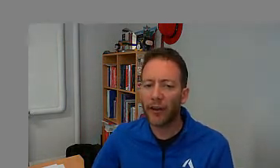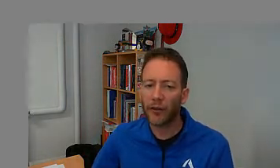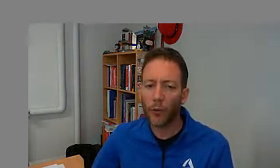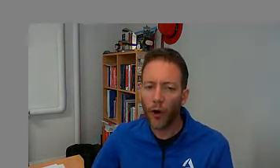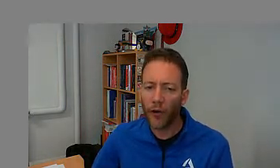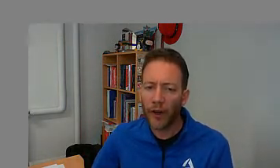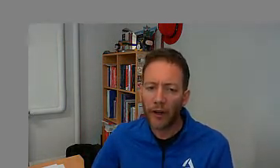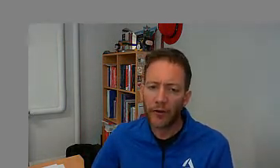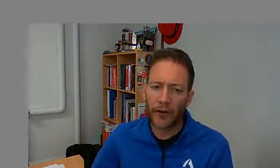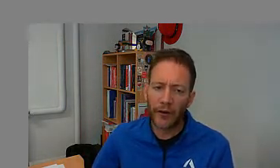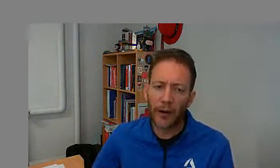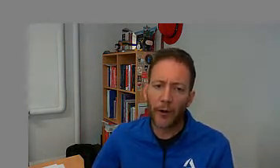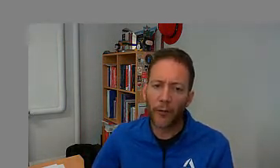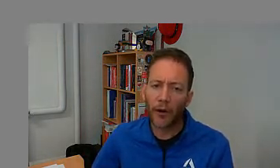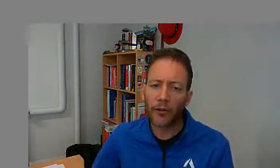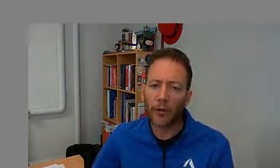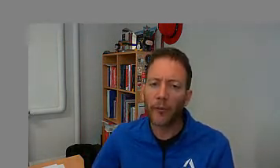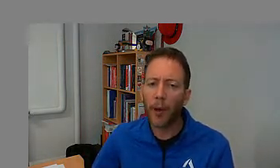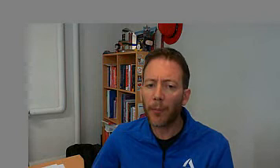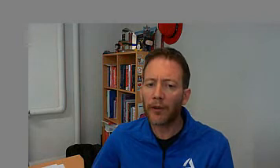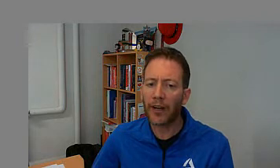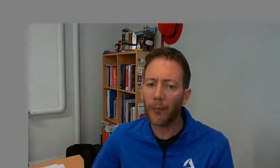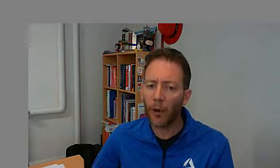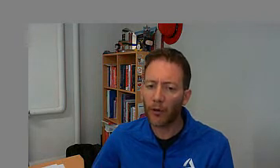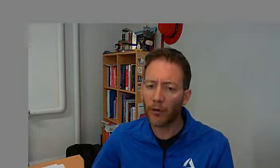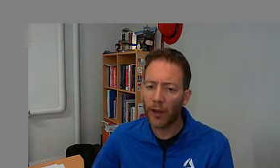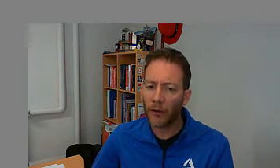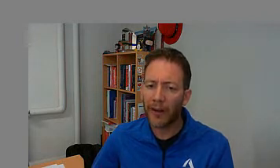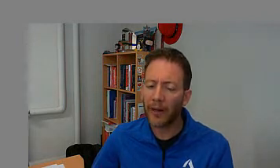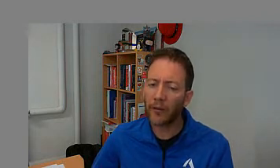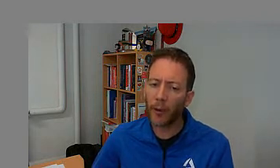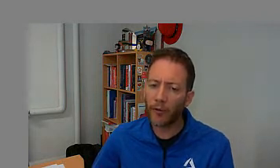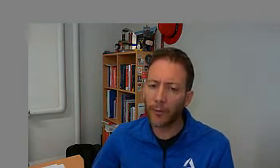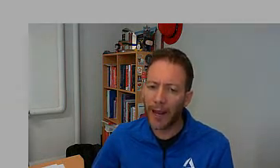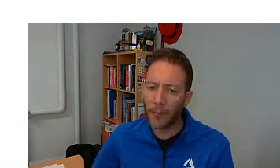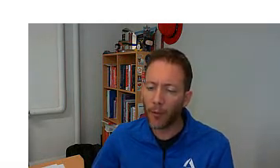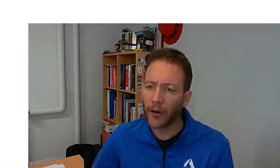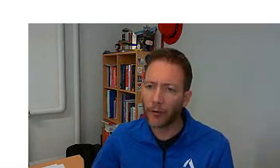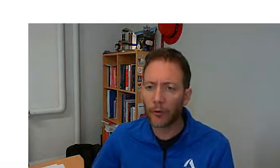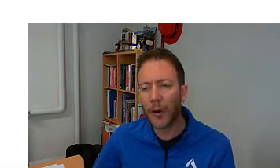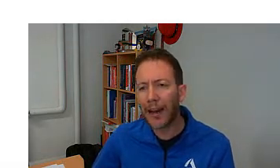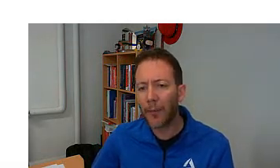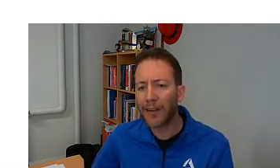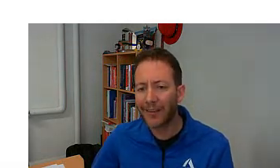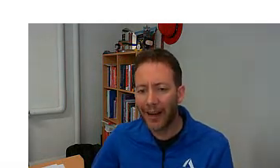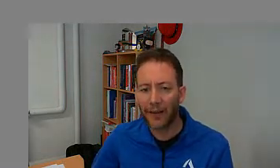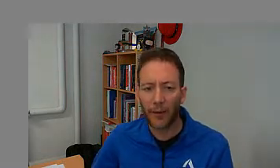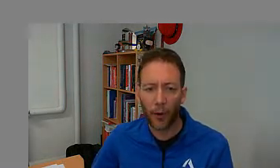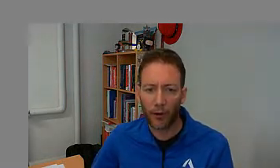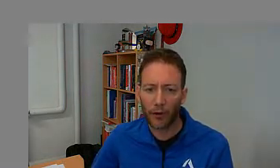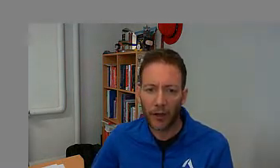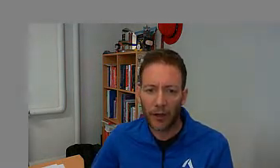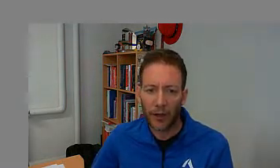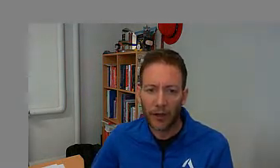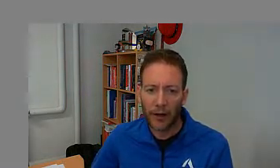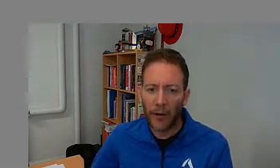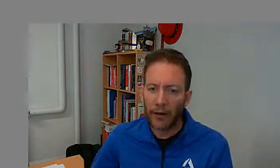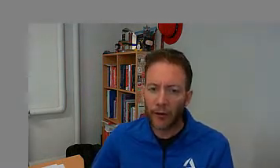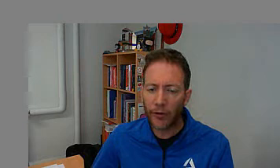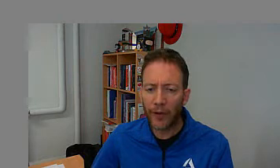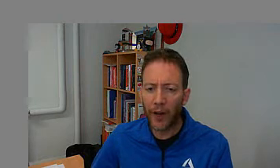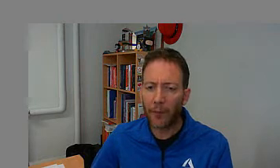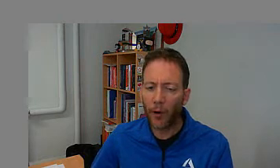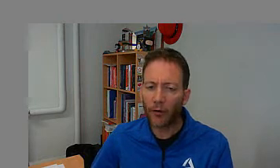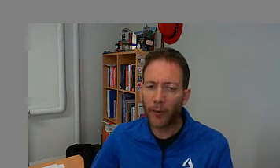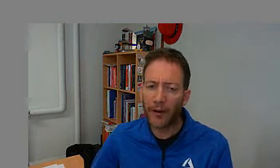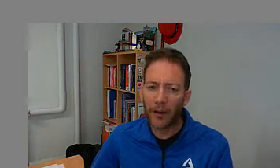with iteration 1, the first thing I'm going to want to do is publish that model so I can expose some endpoints which will allow me to test the model. Now I could